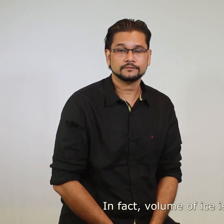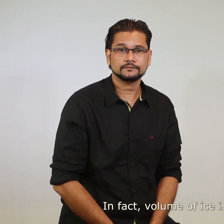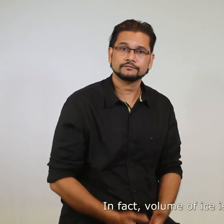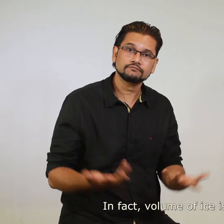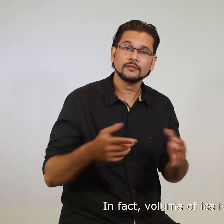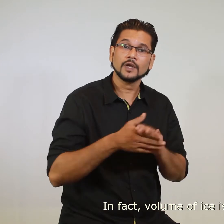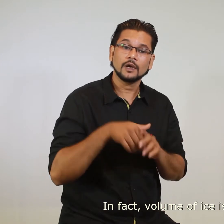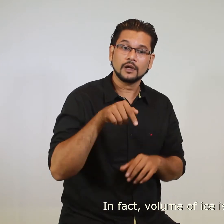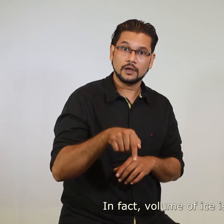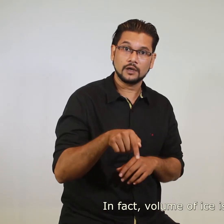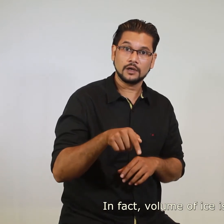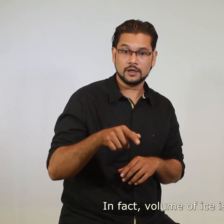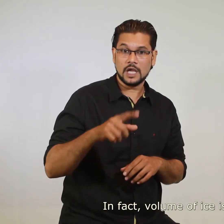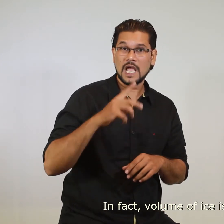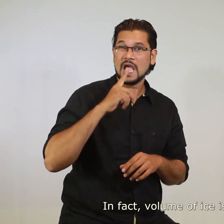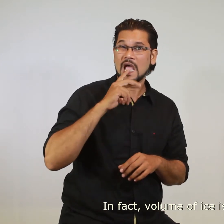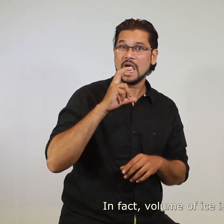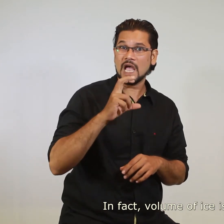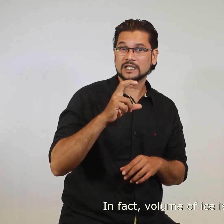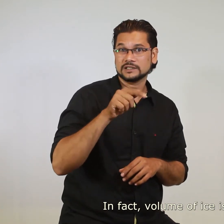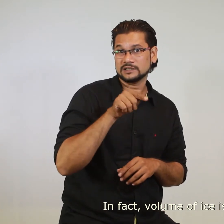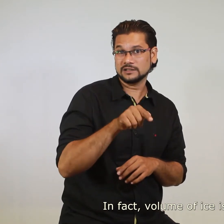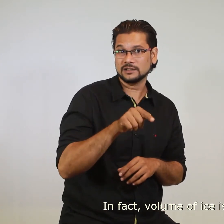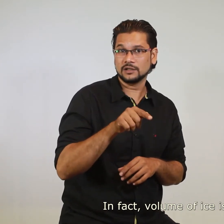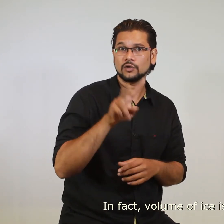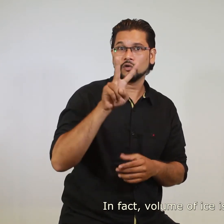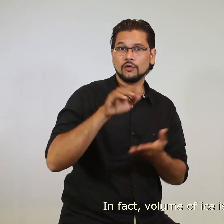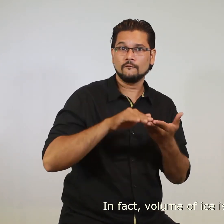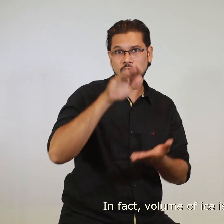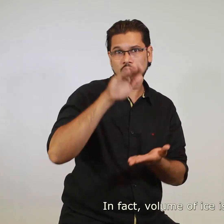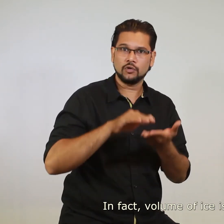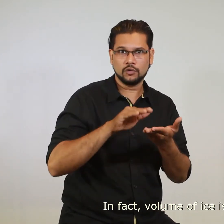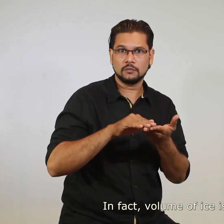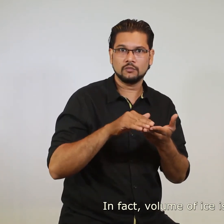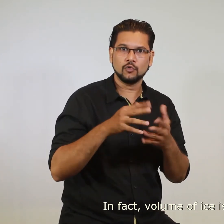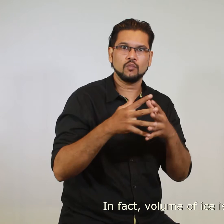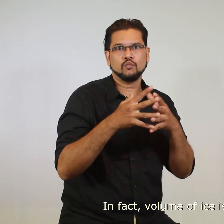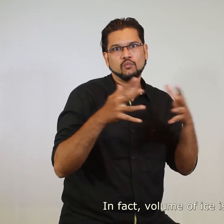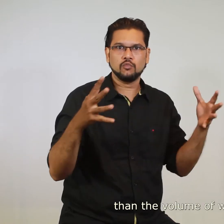In fact, volume of ice is more than the volume of water.